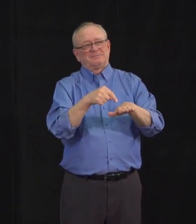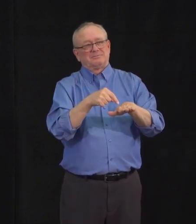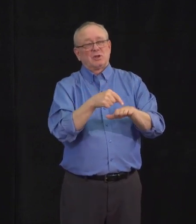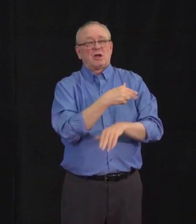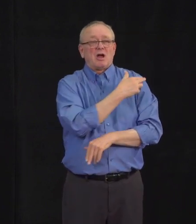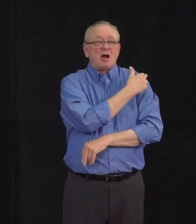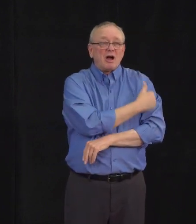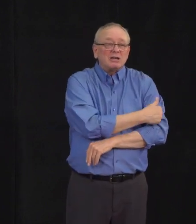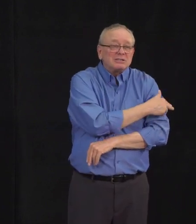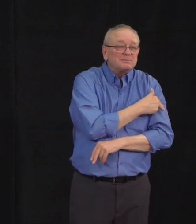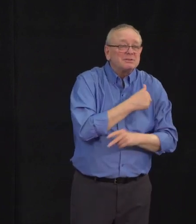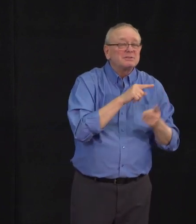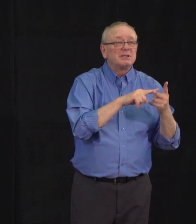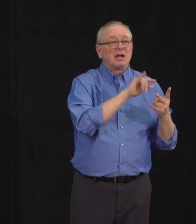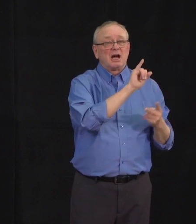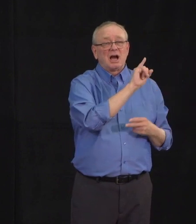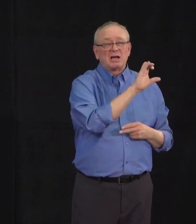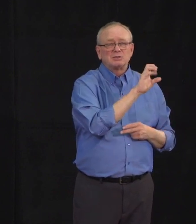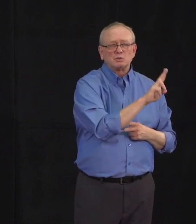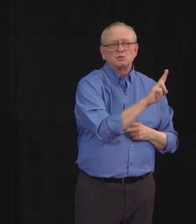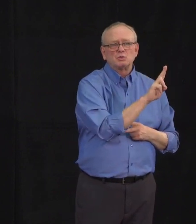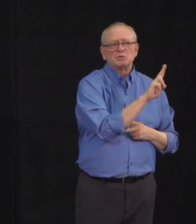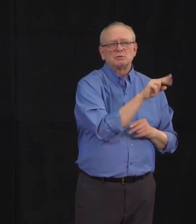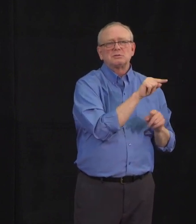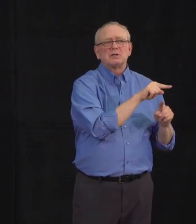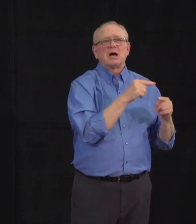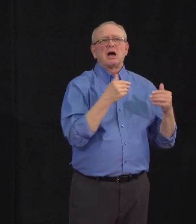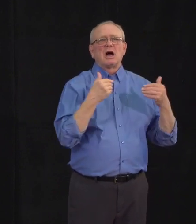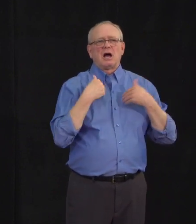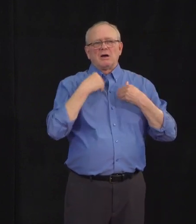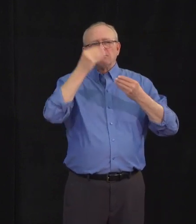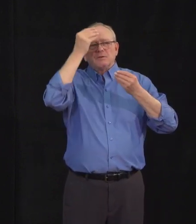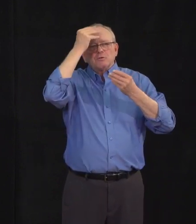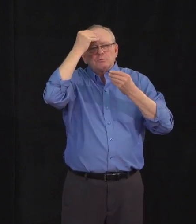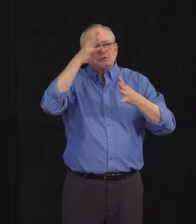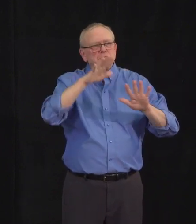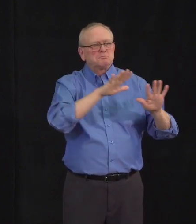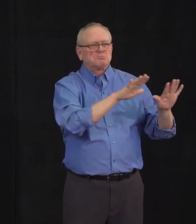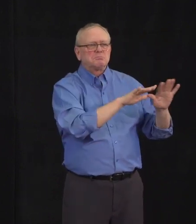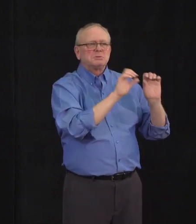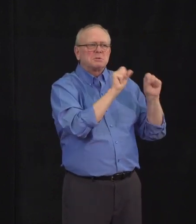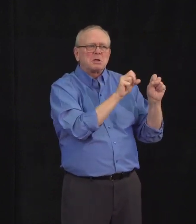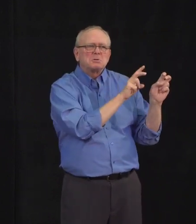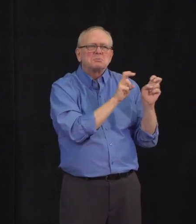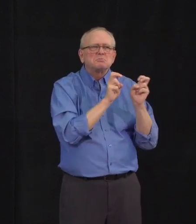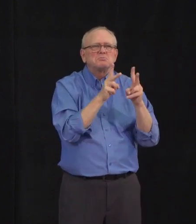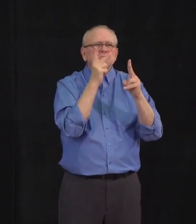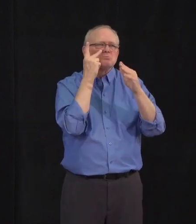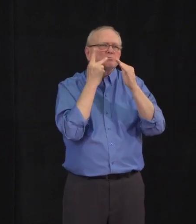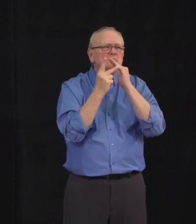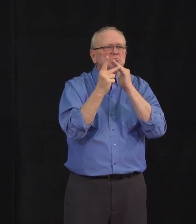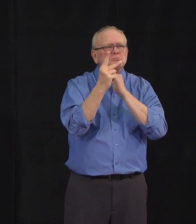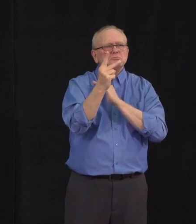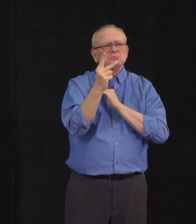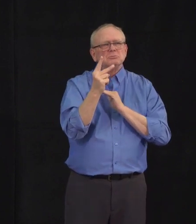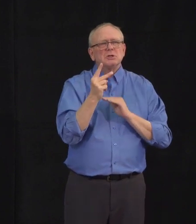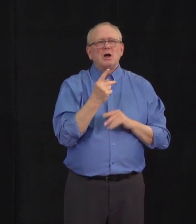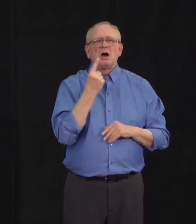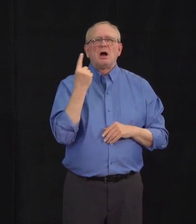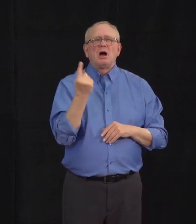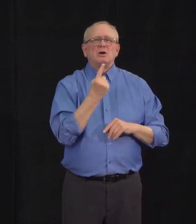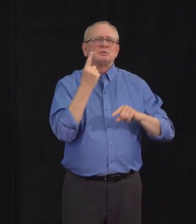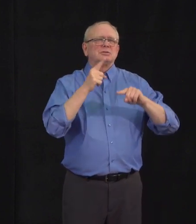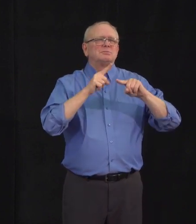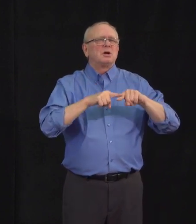entirely on where infection spreads. And if you have many infections in high-risk populations, there will be many more deaths. The